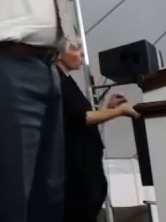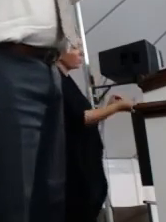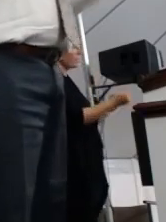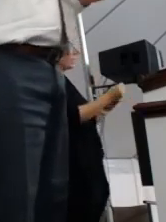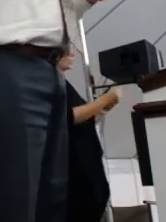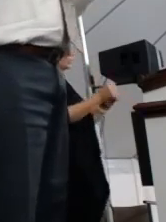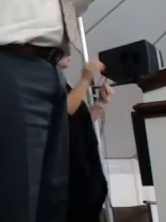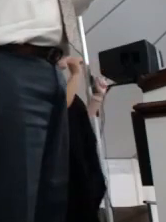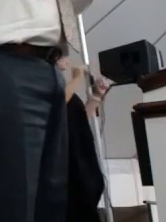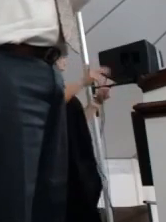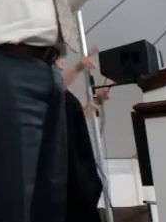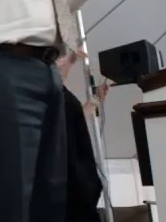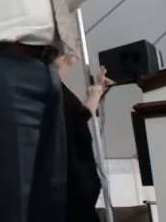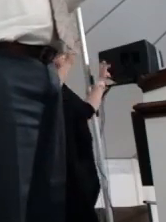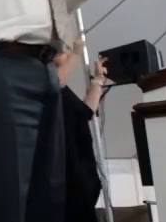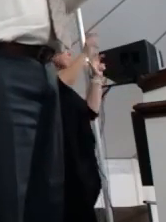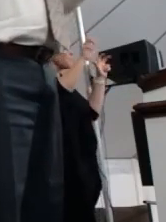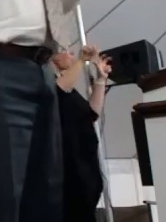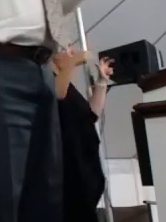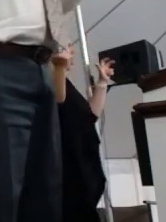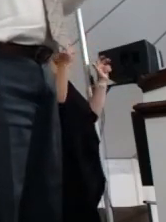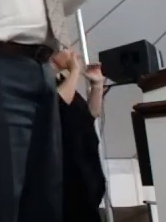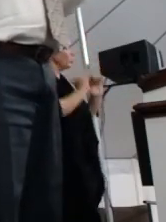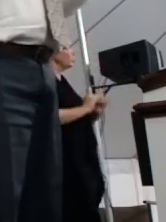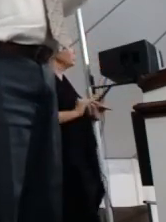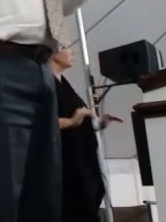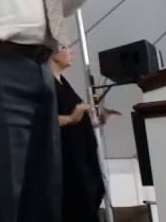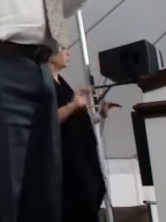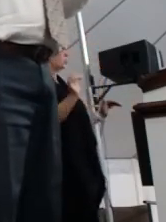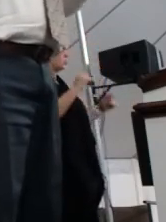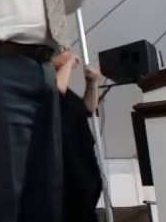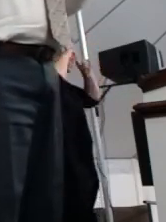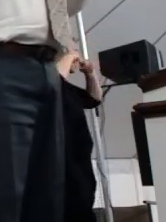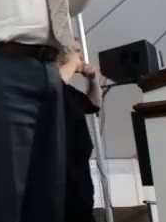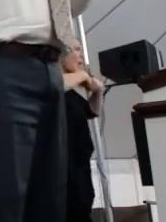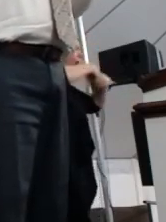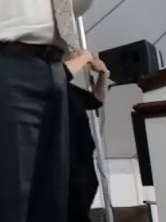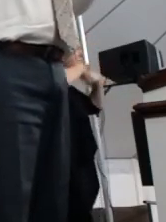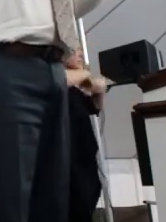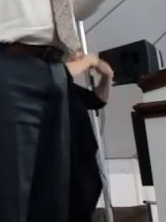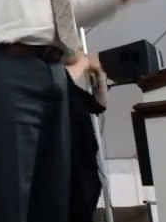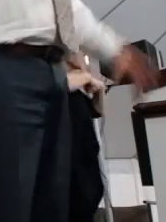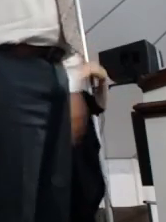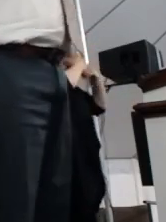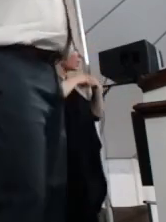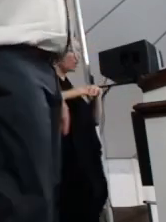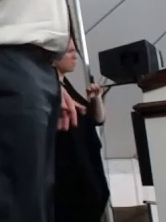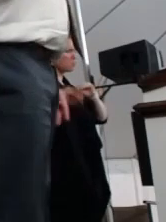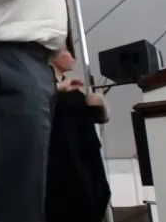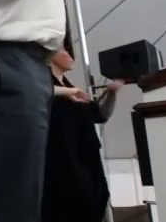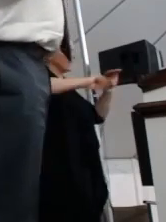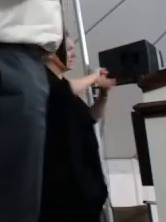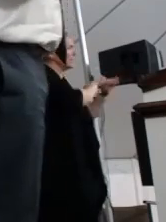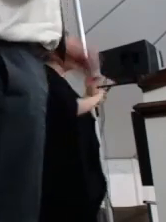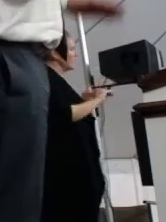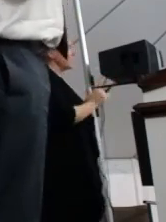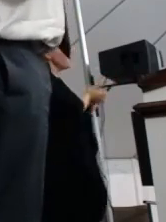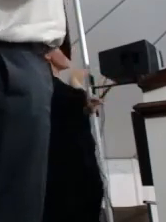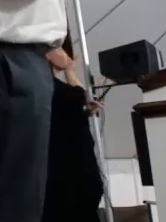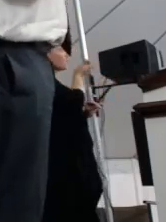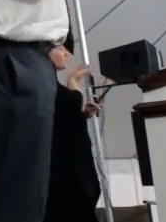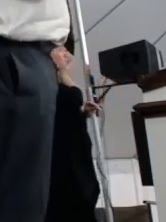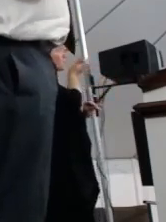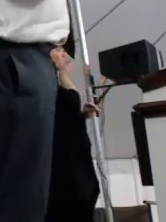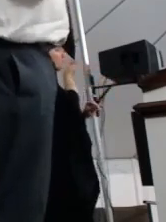could hear the sounds of other children crying, sounds of others moving around as the truck began